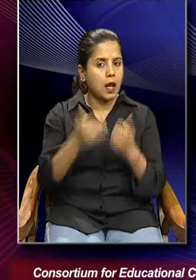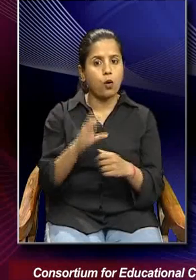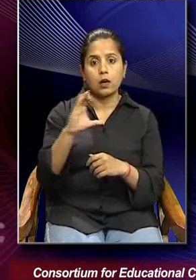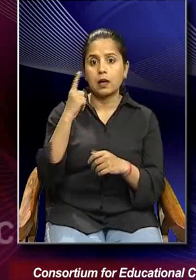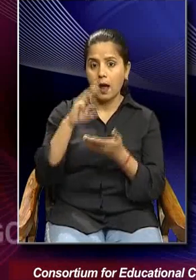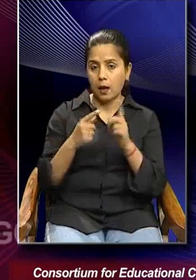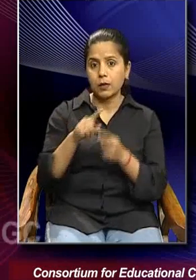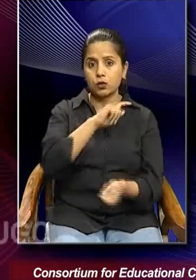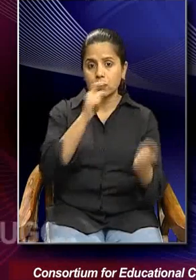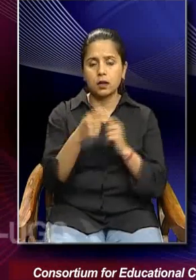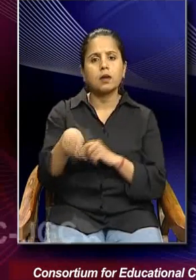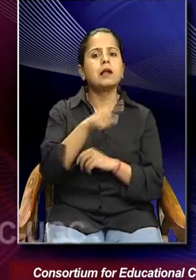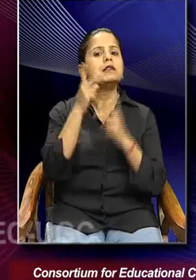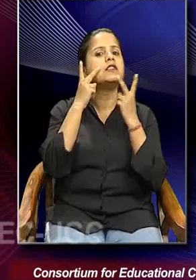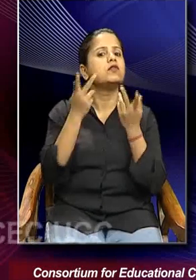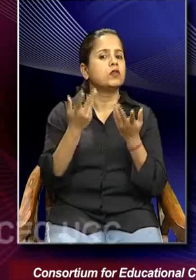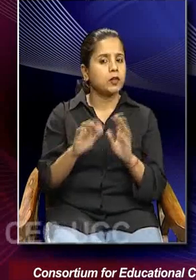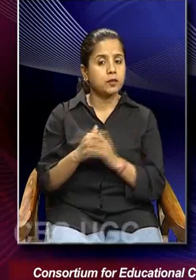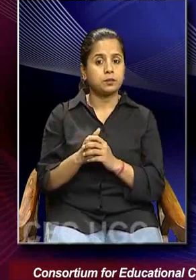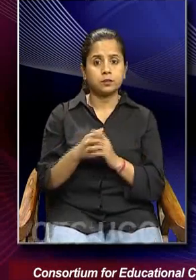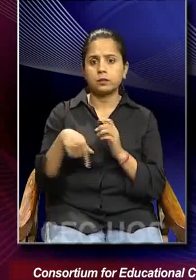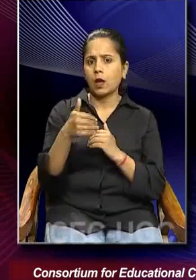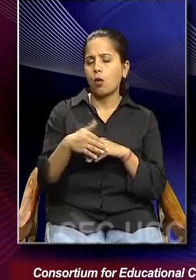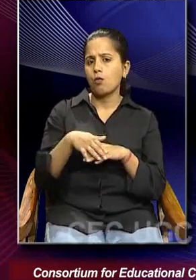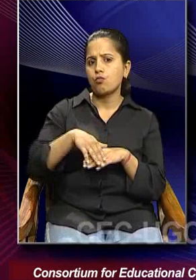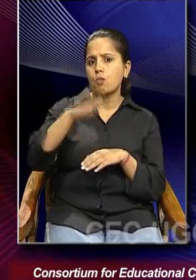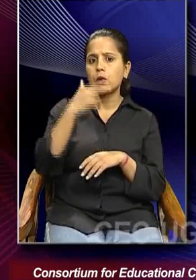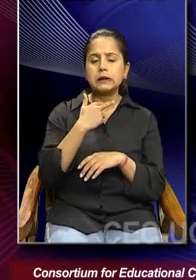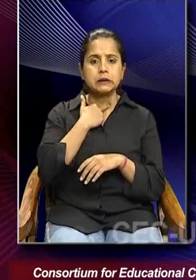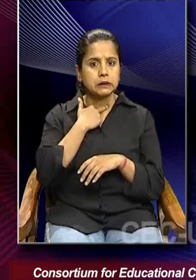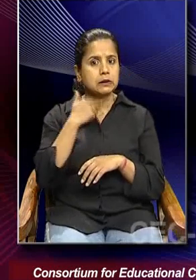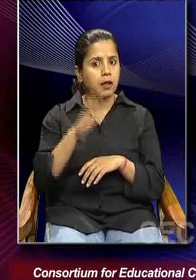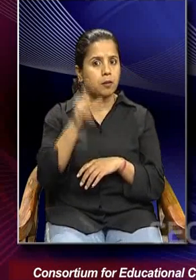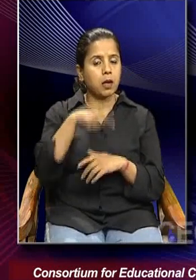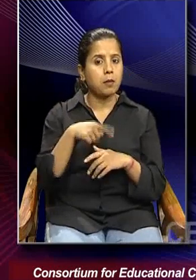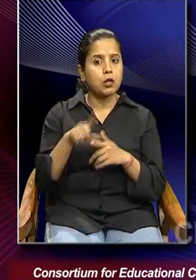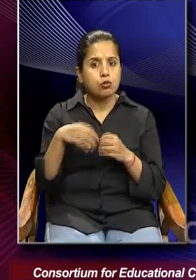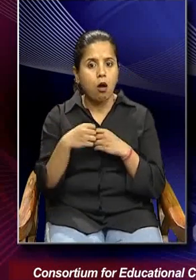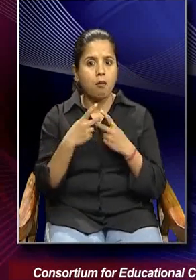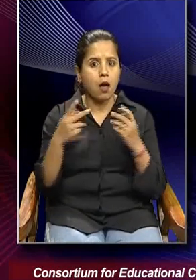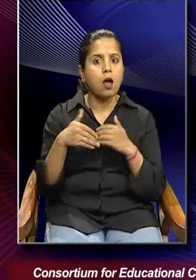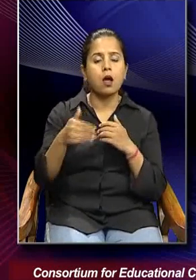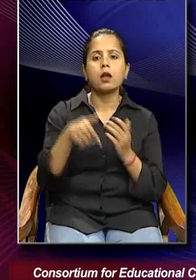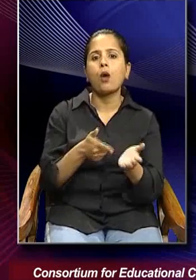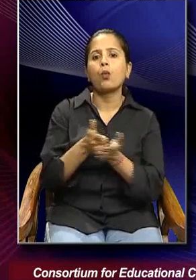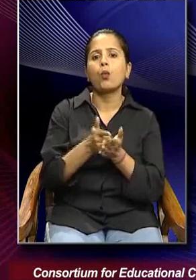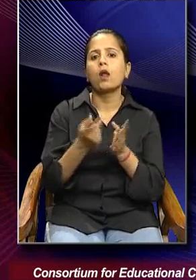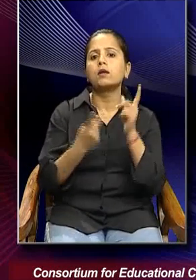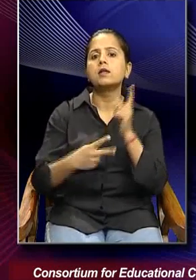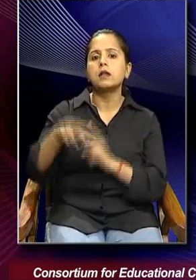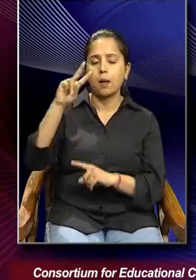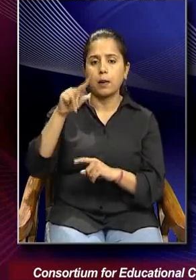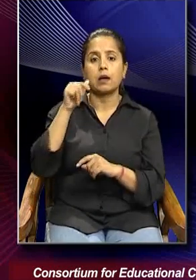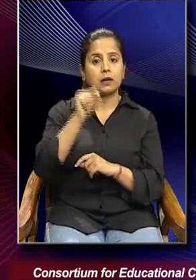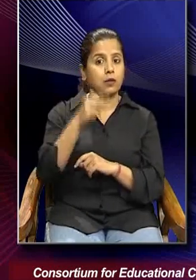change, it has been seen that there is an increasing risk of livelihood in the rural areas, and so